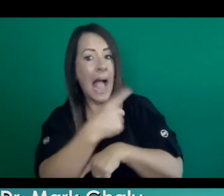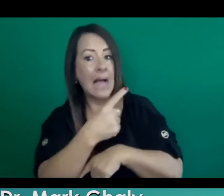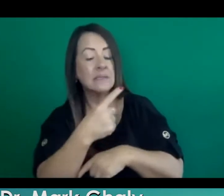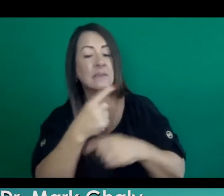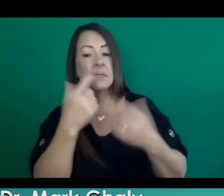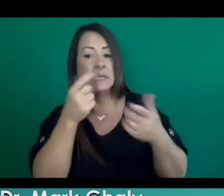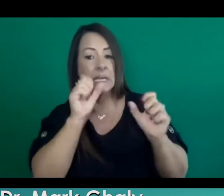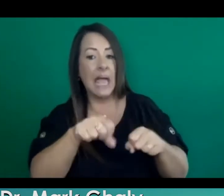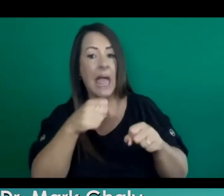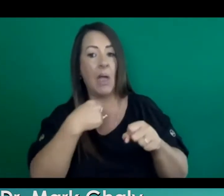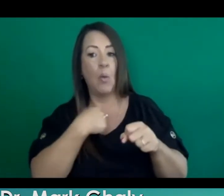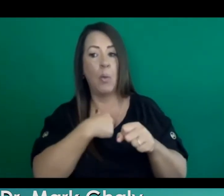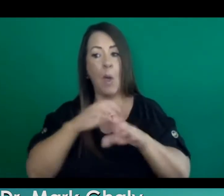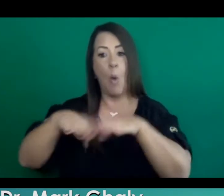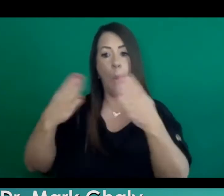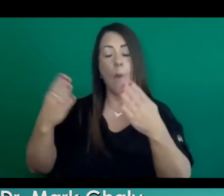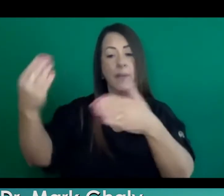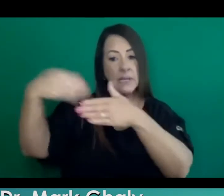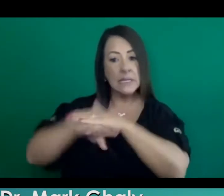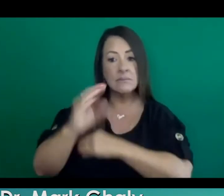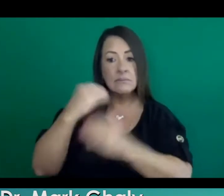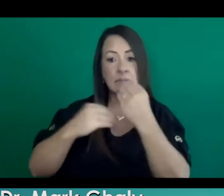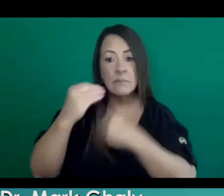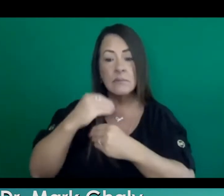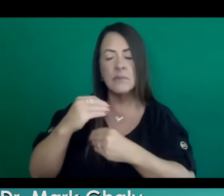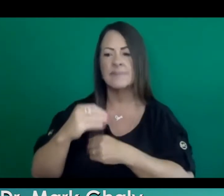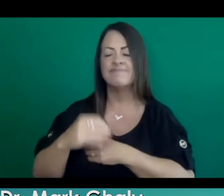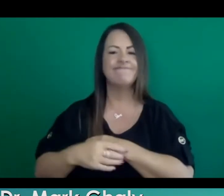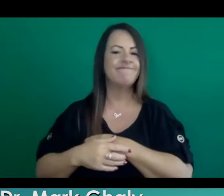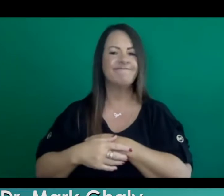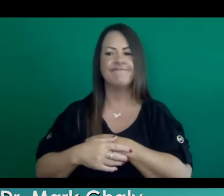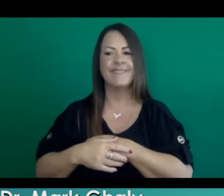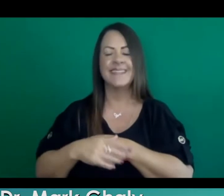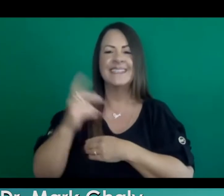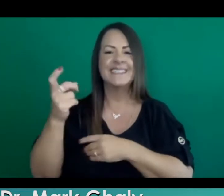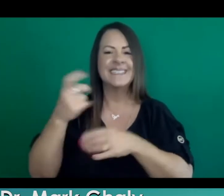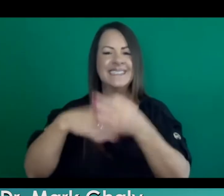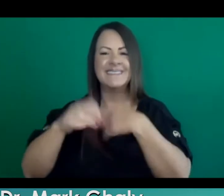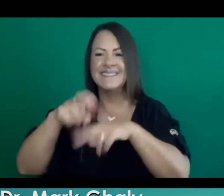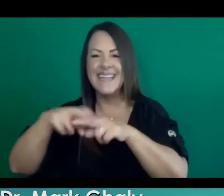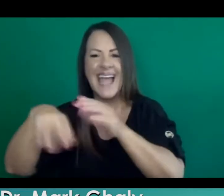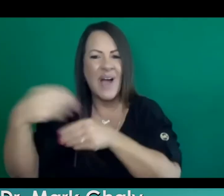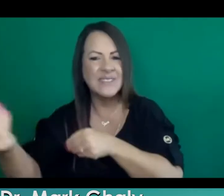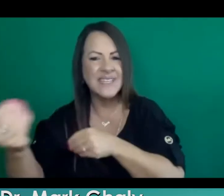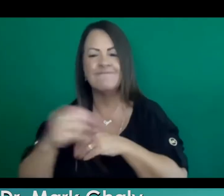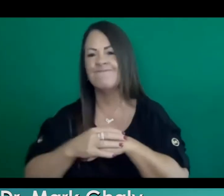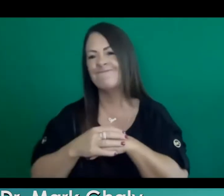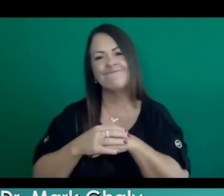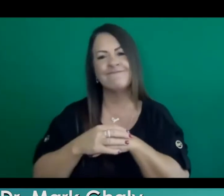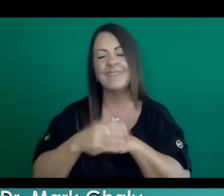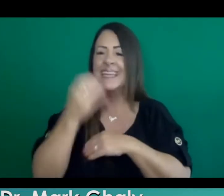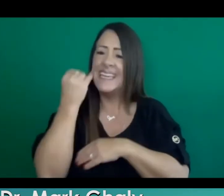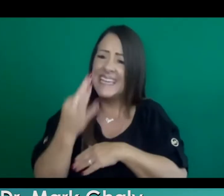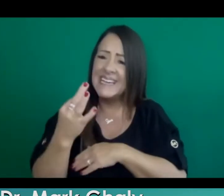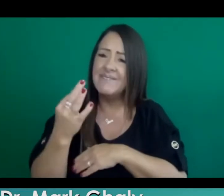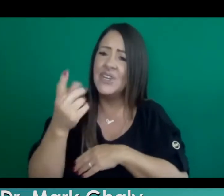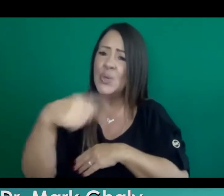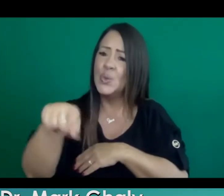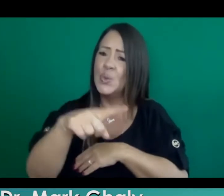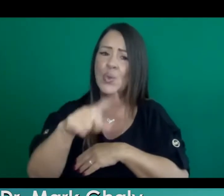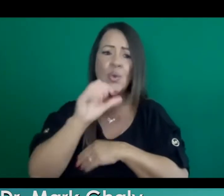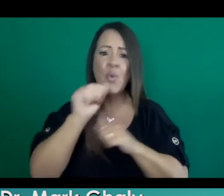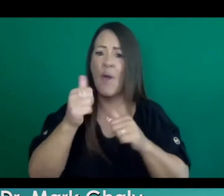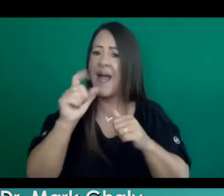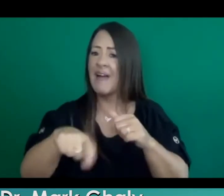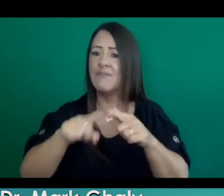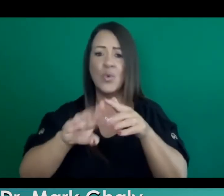that, and we believe that if we can have families and individuals stay home if they're not under evacuation orders